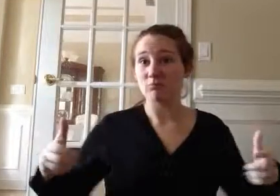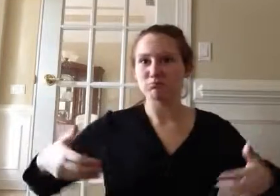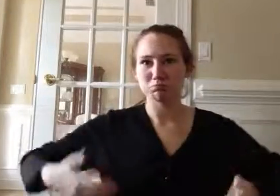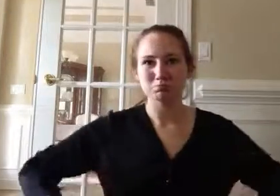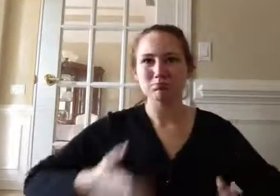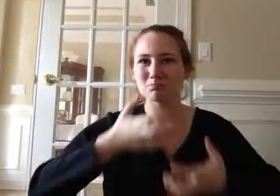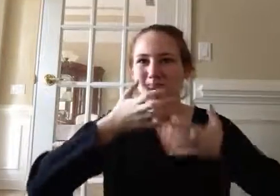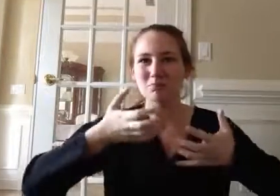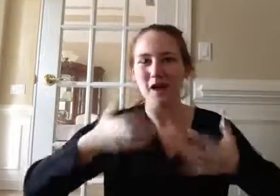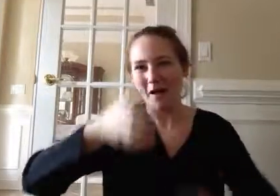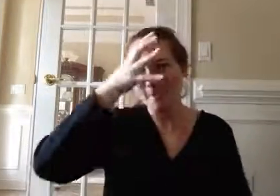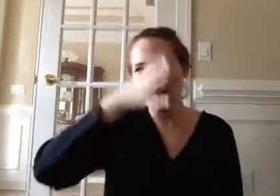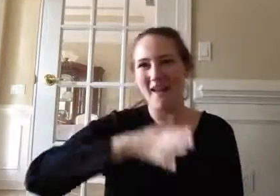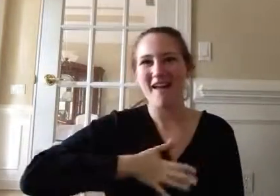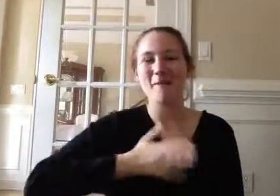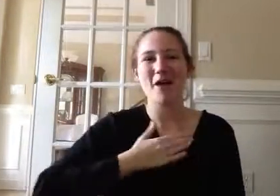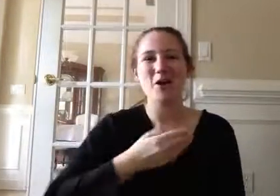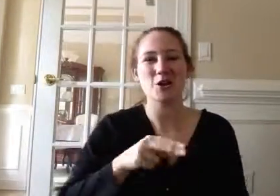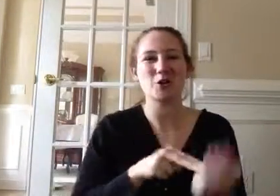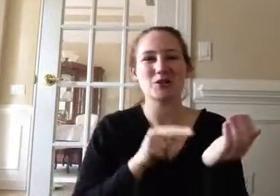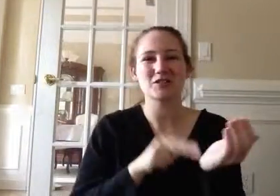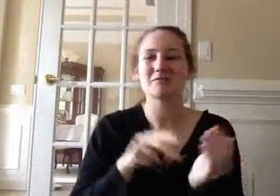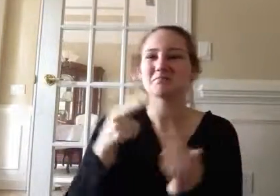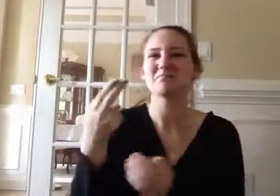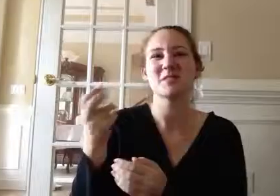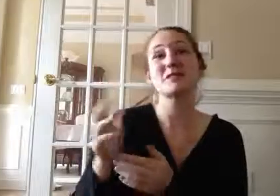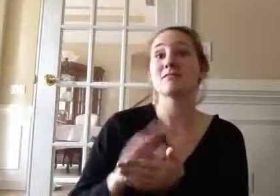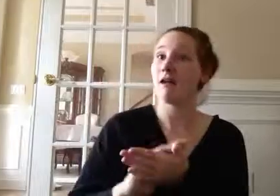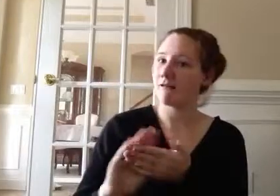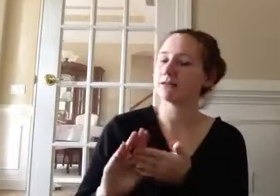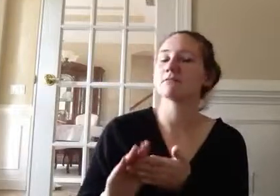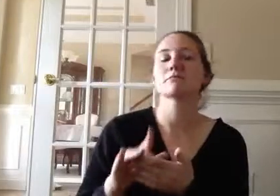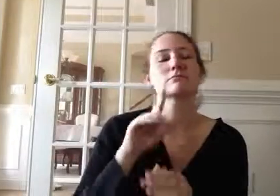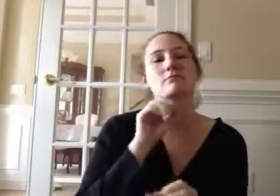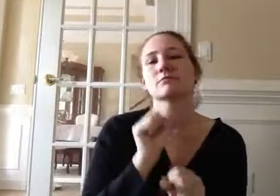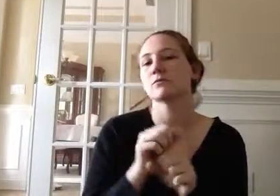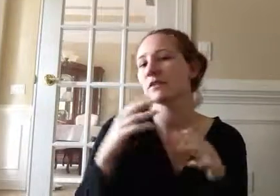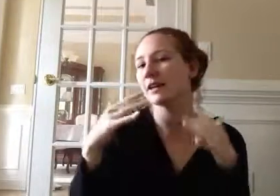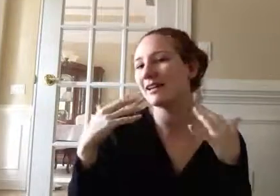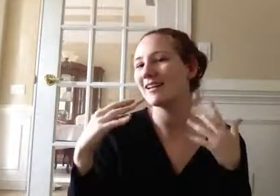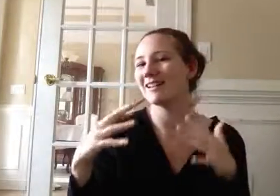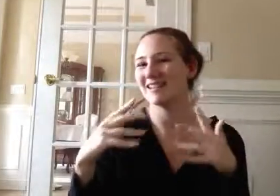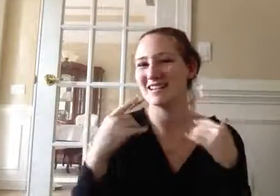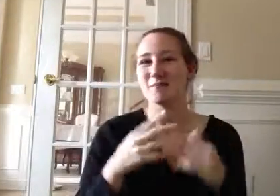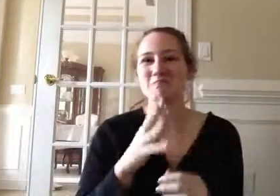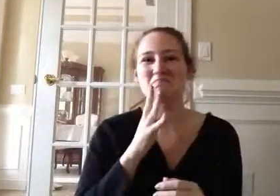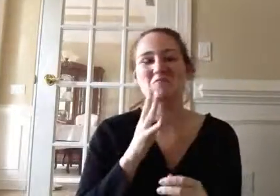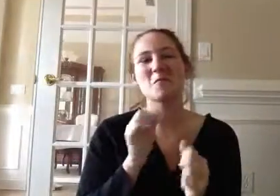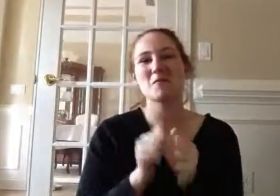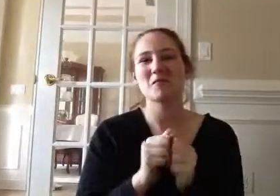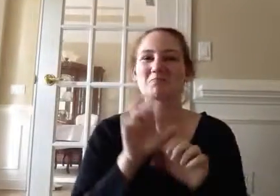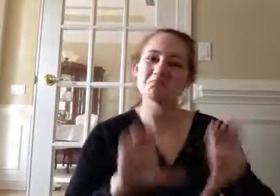man who was my nurse. He was kind, though, very friendly. He'd talk with me a while so I could